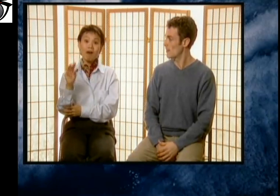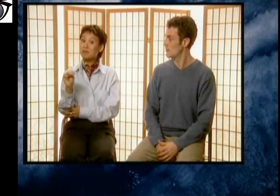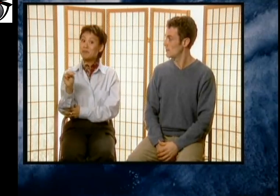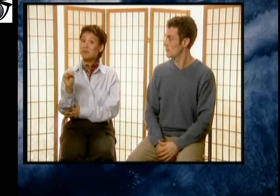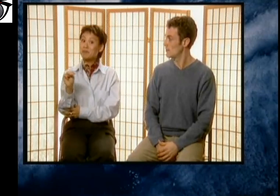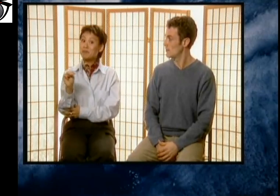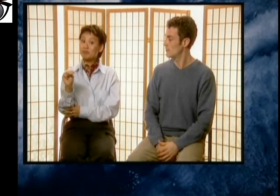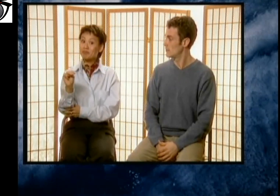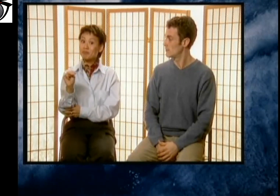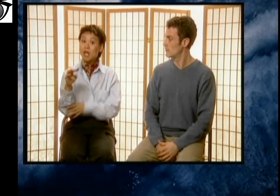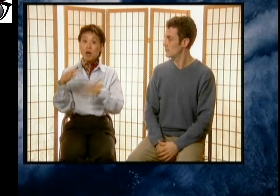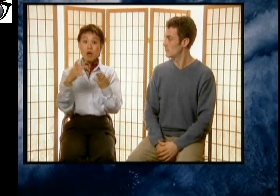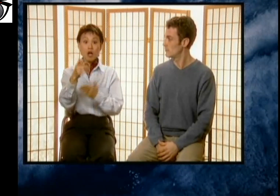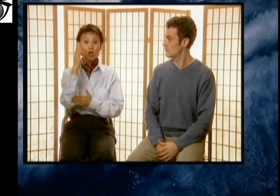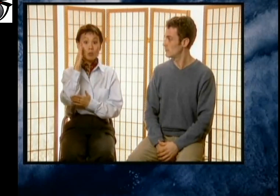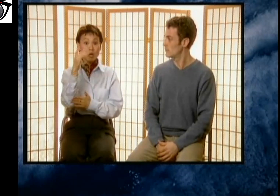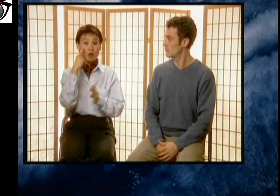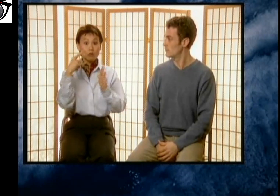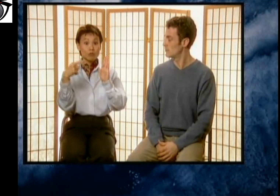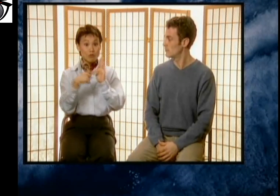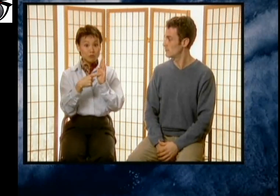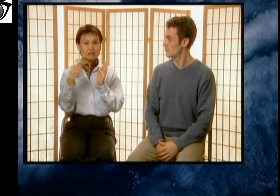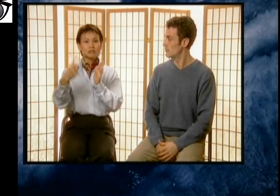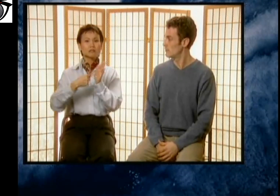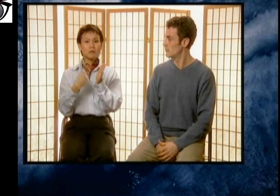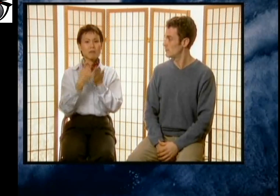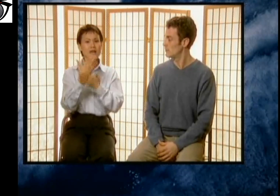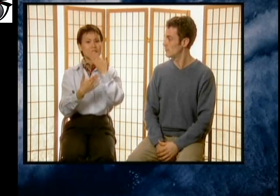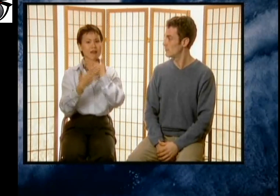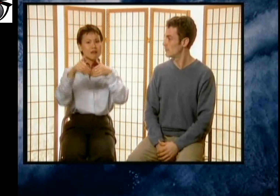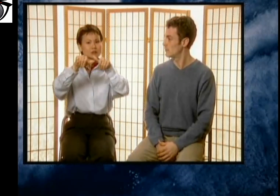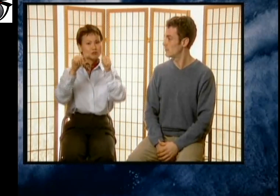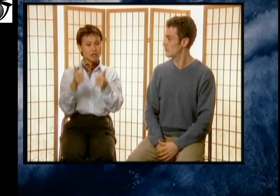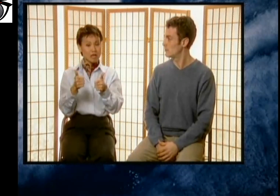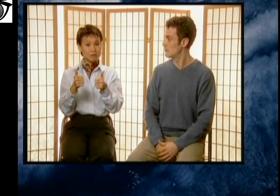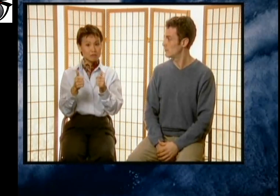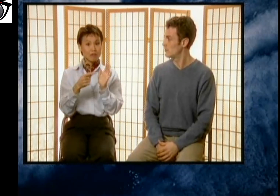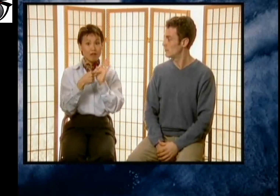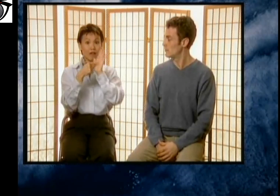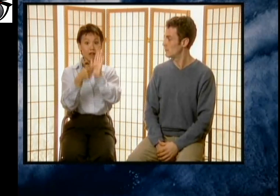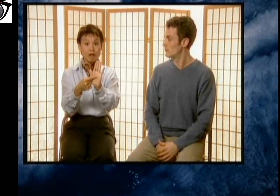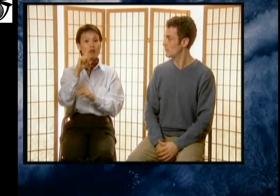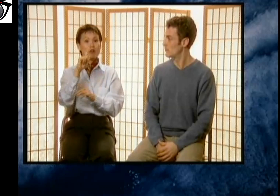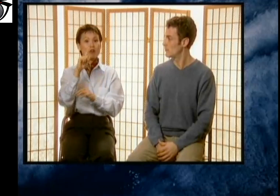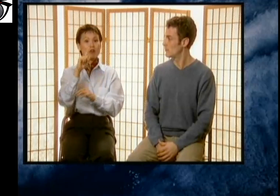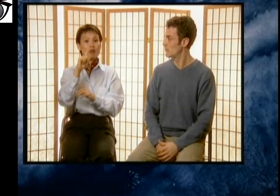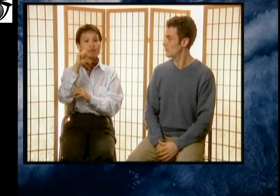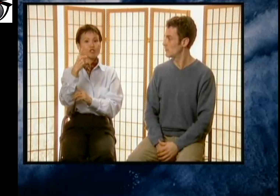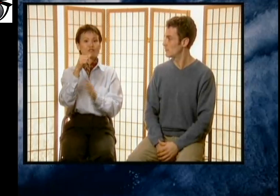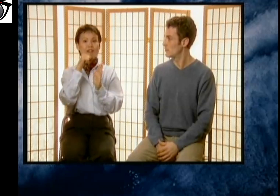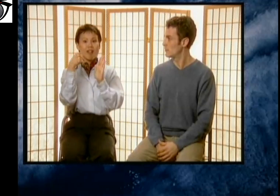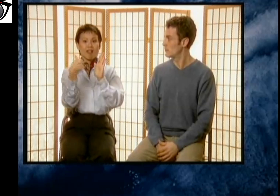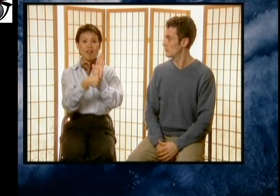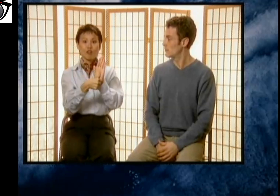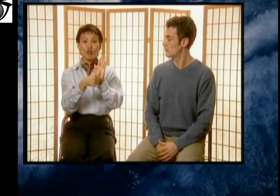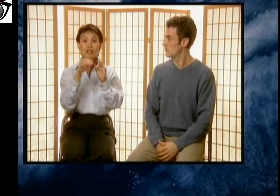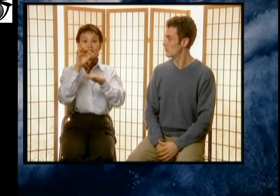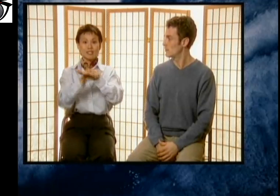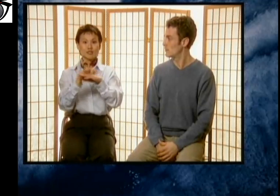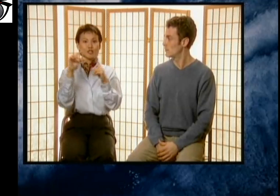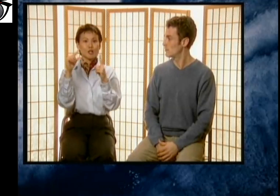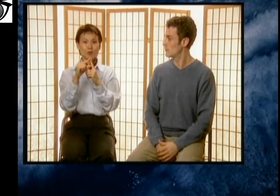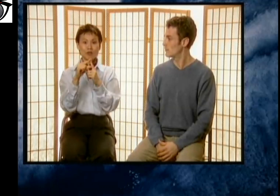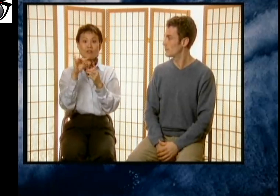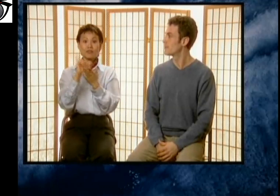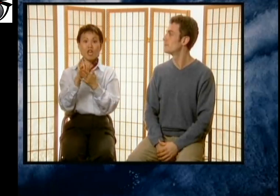C hand or an M hand. What you will notice is sometimes that hand shape corresponds with